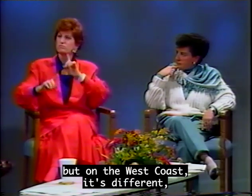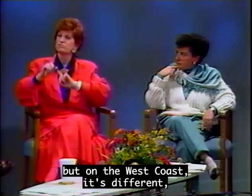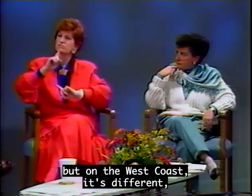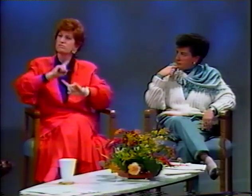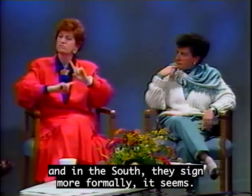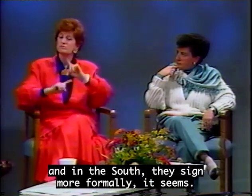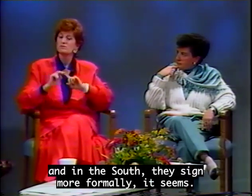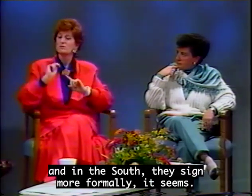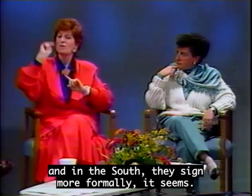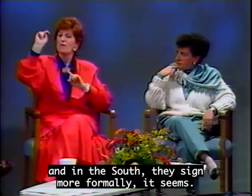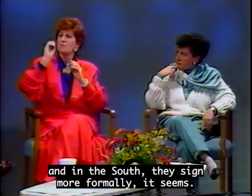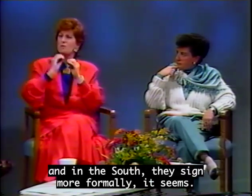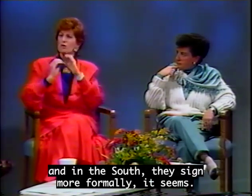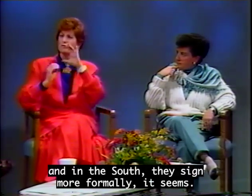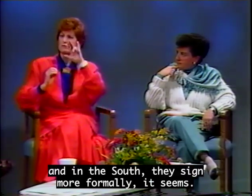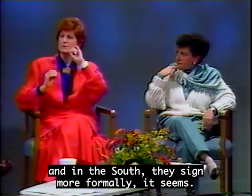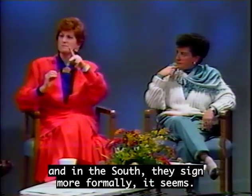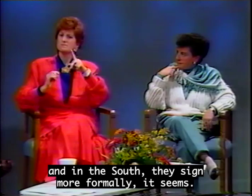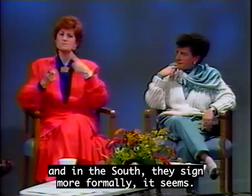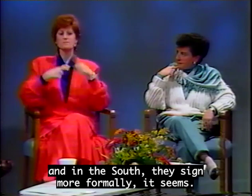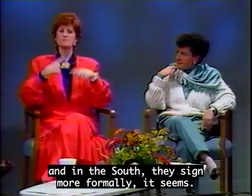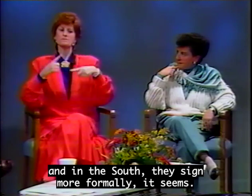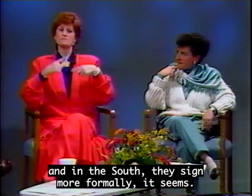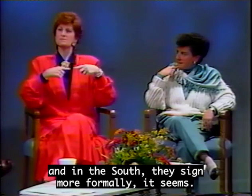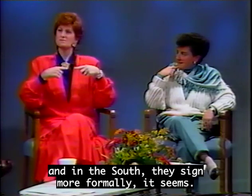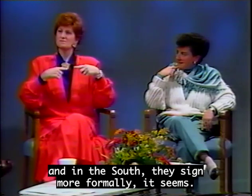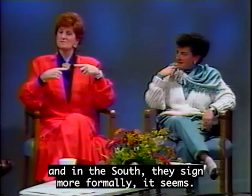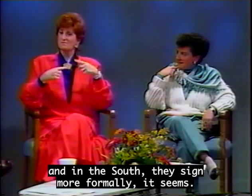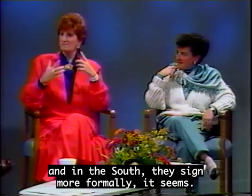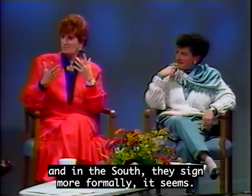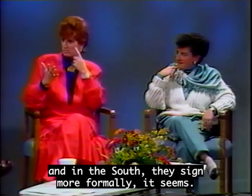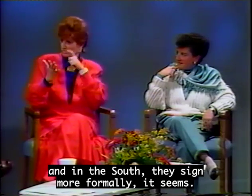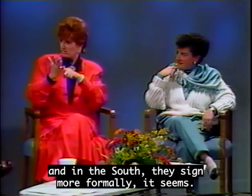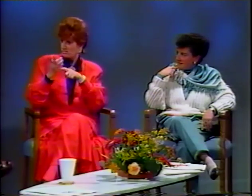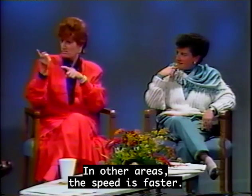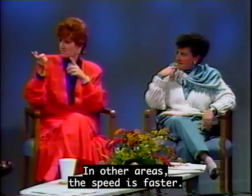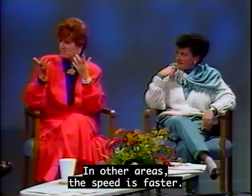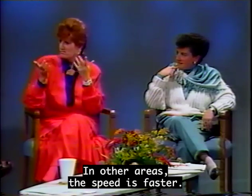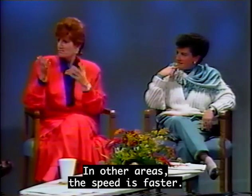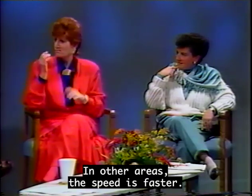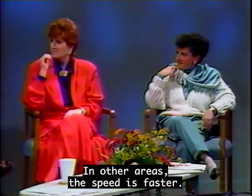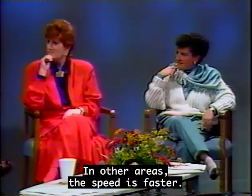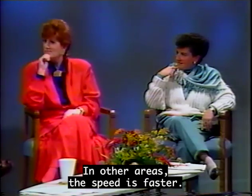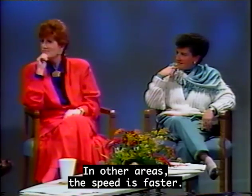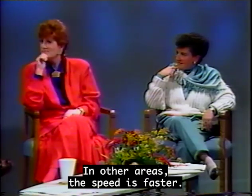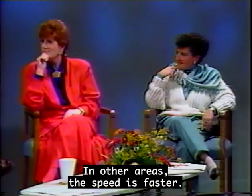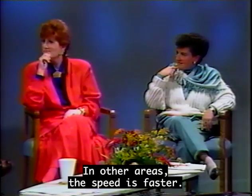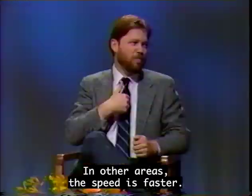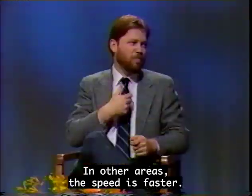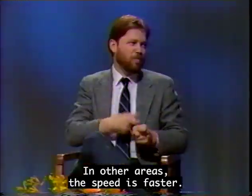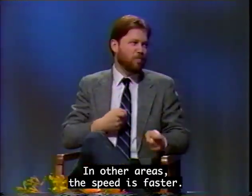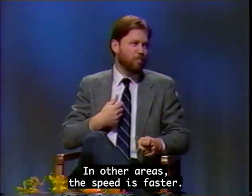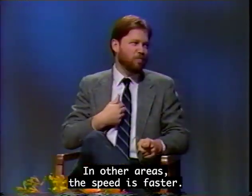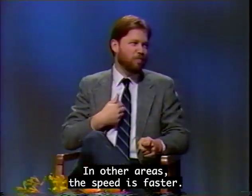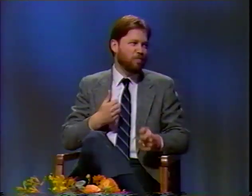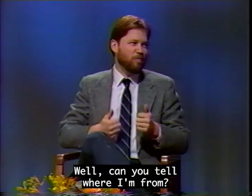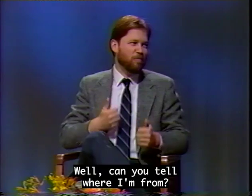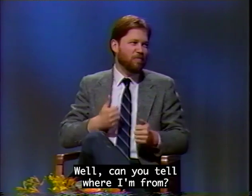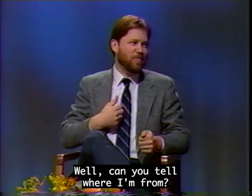it's different, and in the South, they sign more formally, it seems. In other areas, it's the speed is faster. Well, can